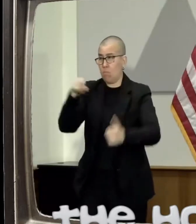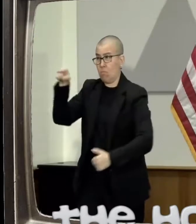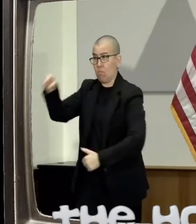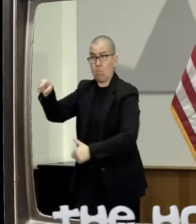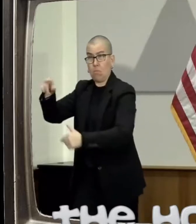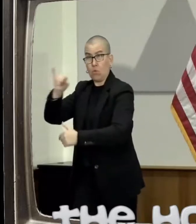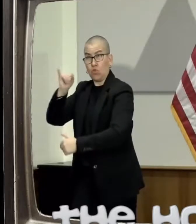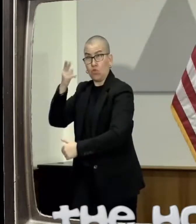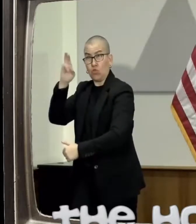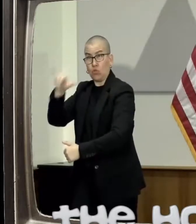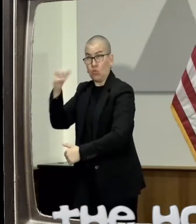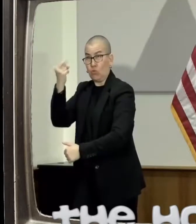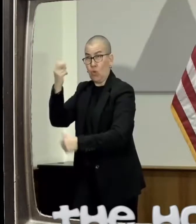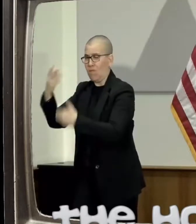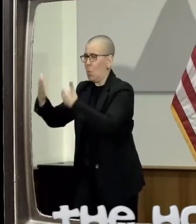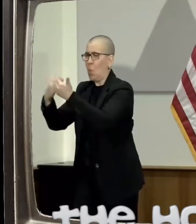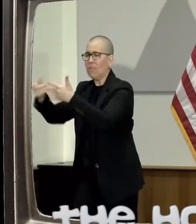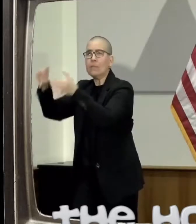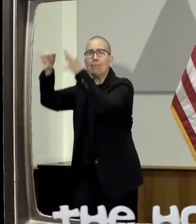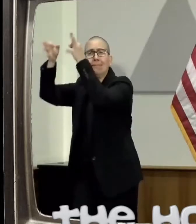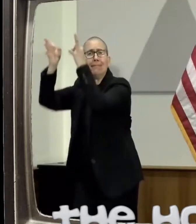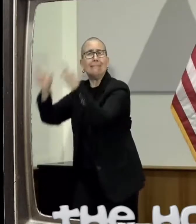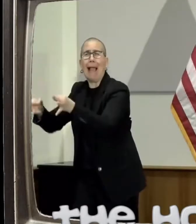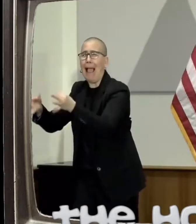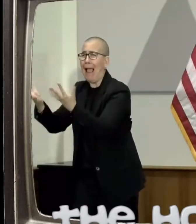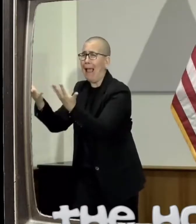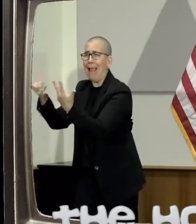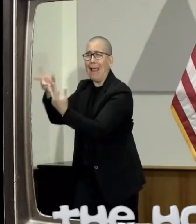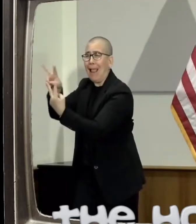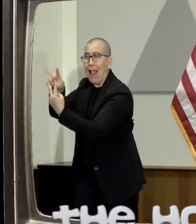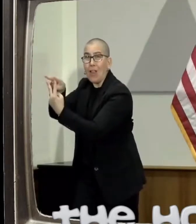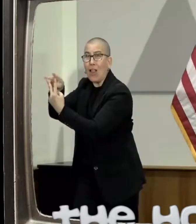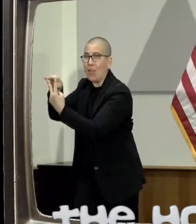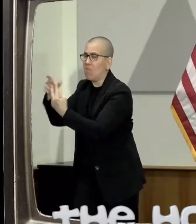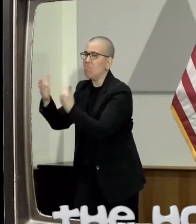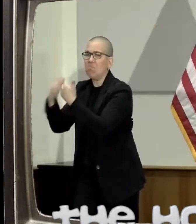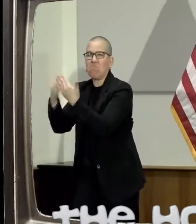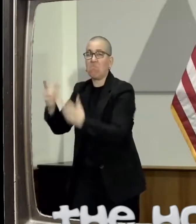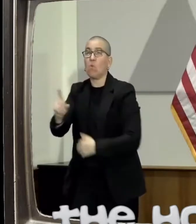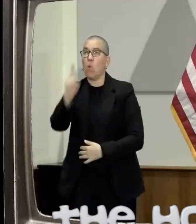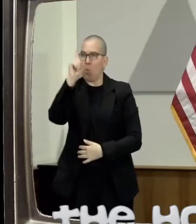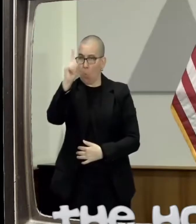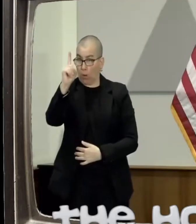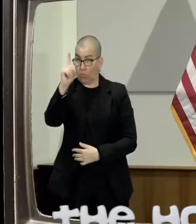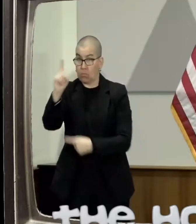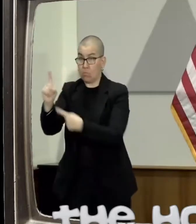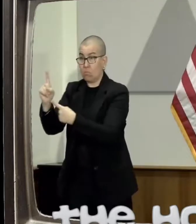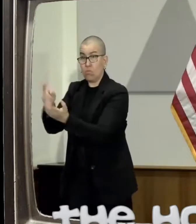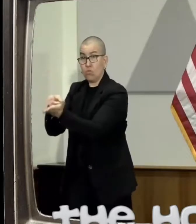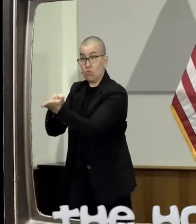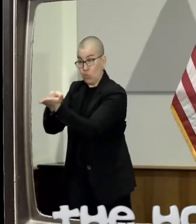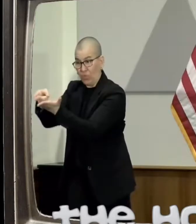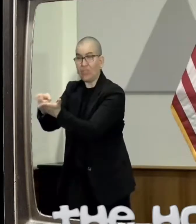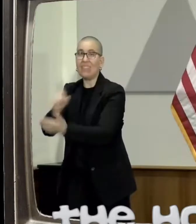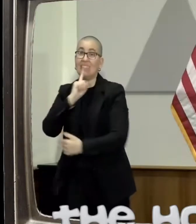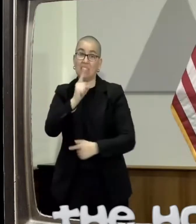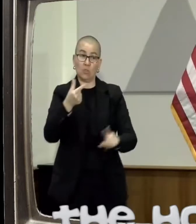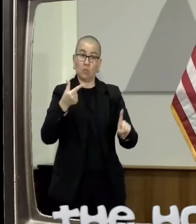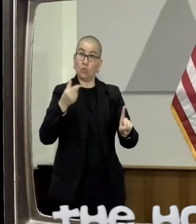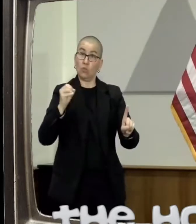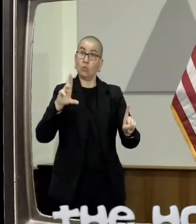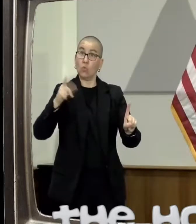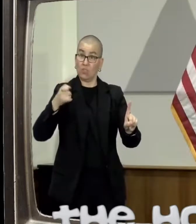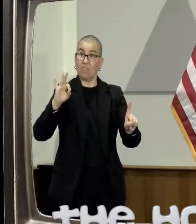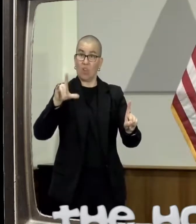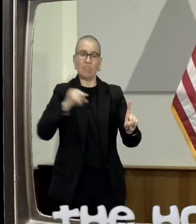of the decision made by the jury, there is one true reality, which is that George Floyd was killed at the